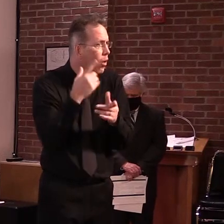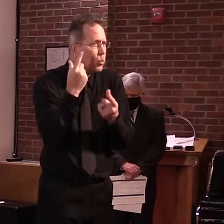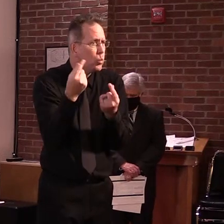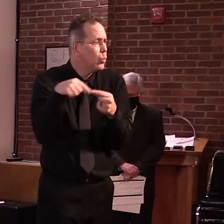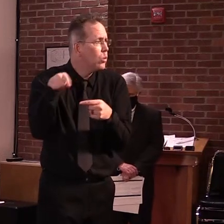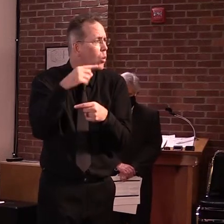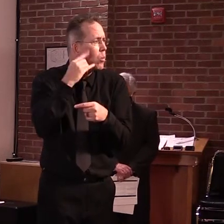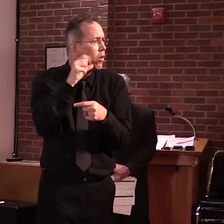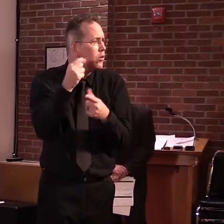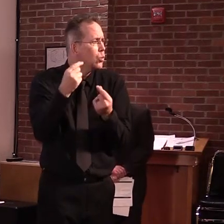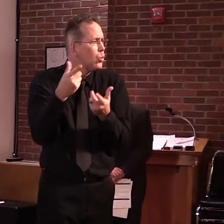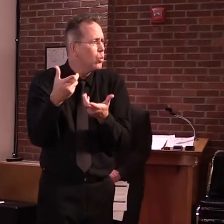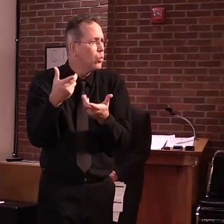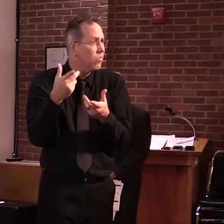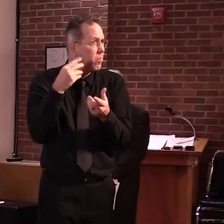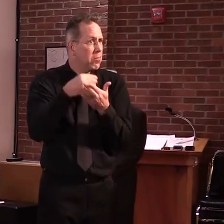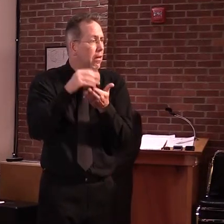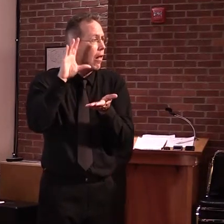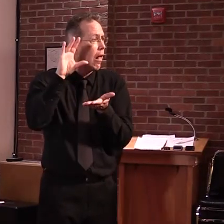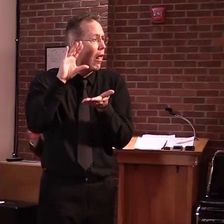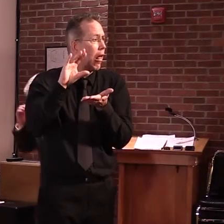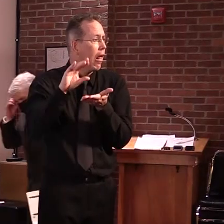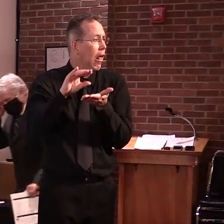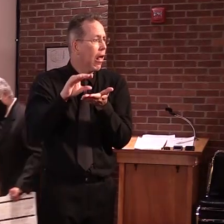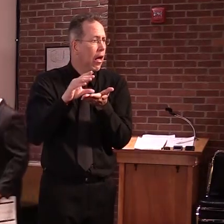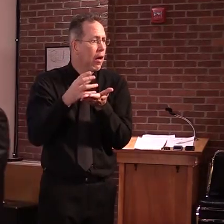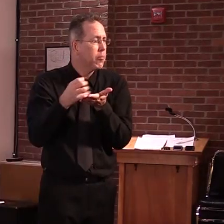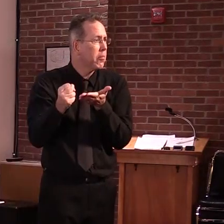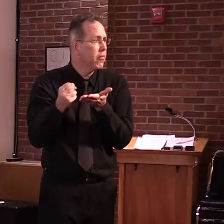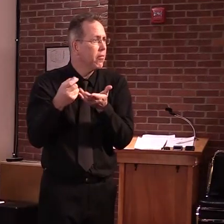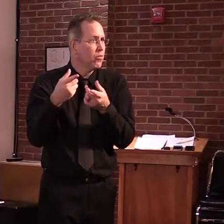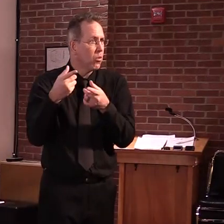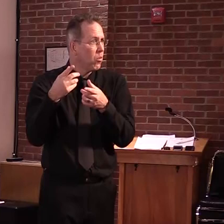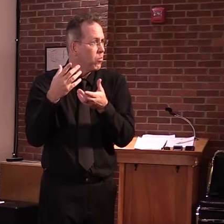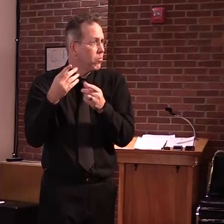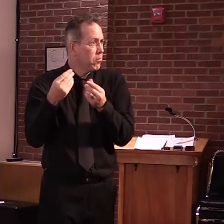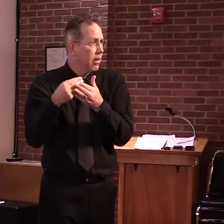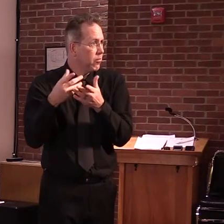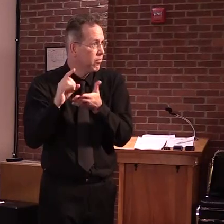without a shelter system to support them? Secretary Smith.